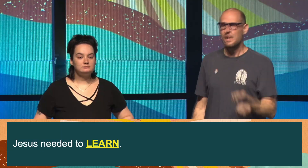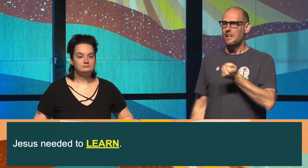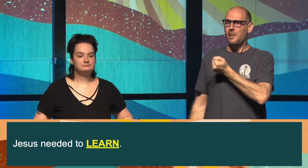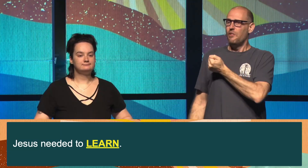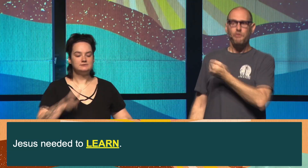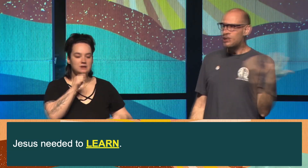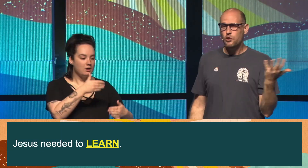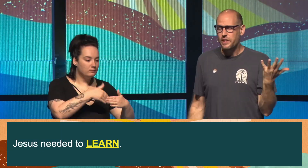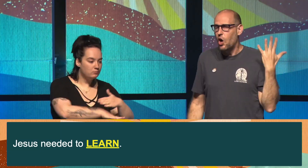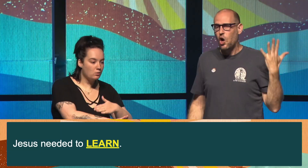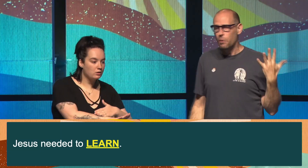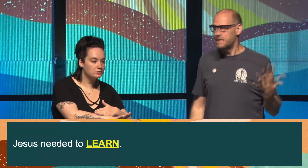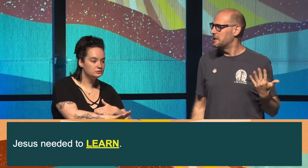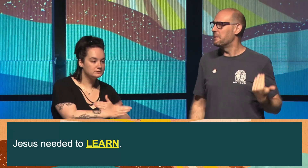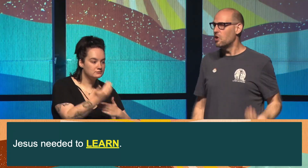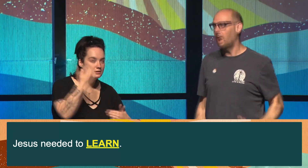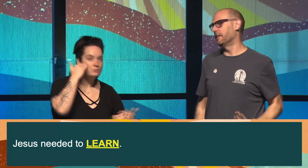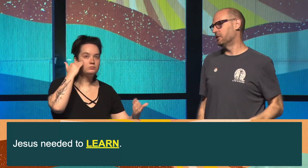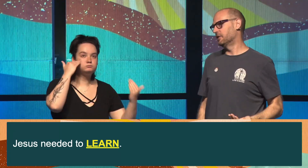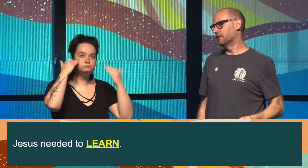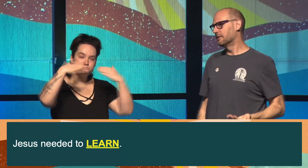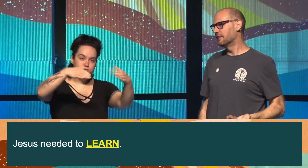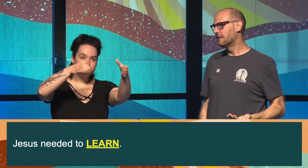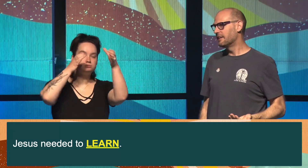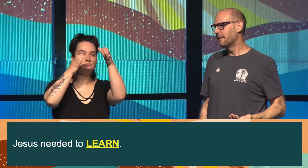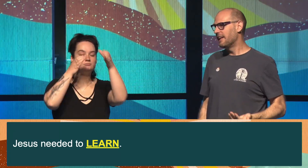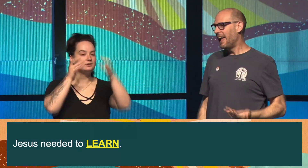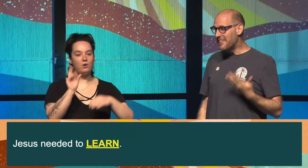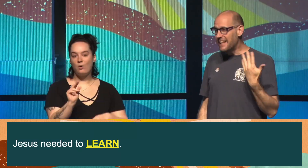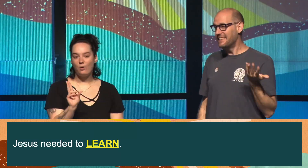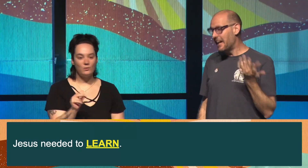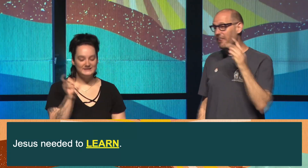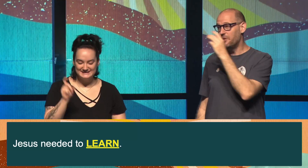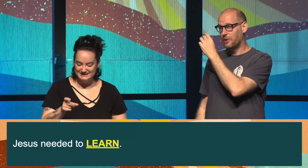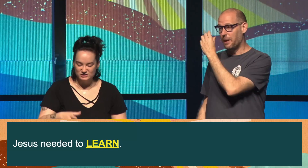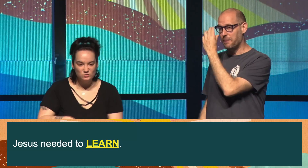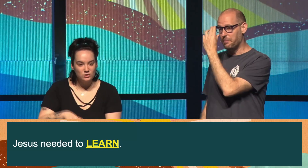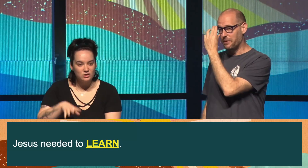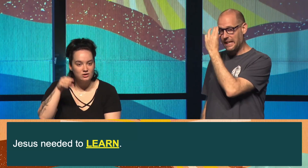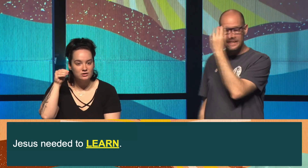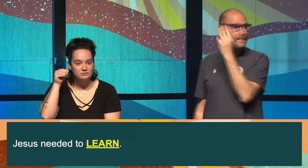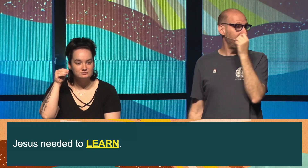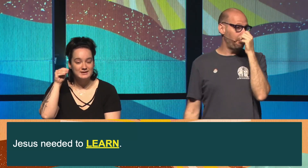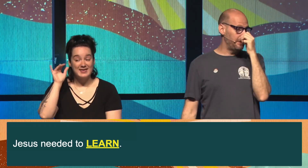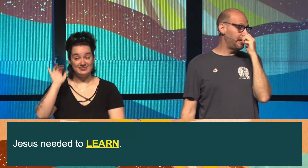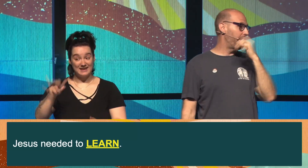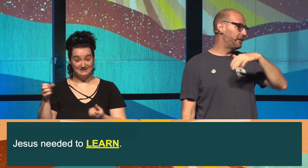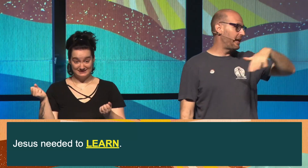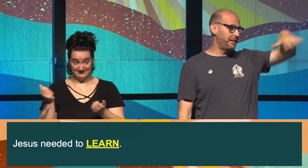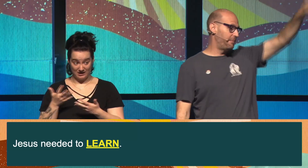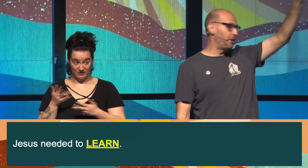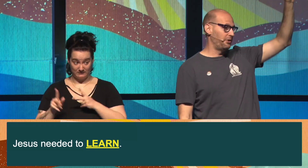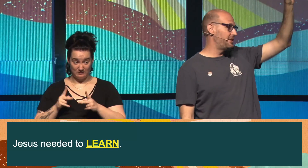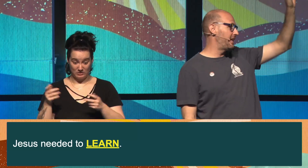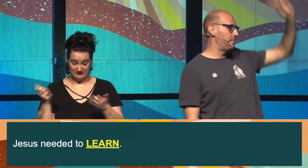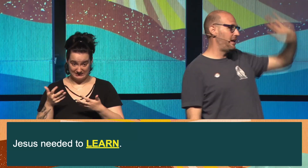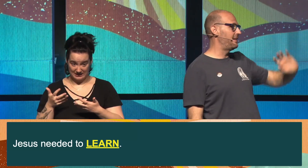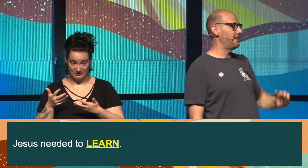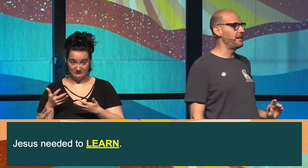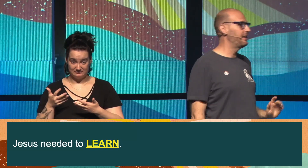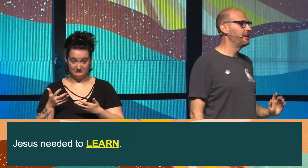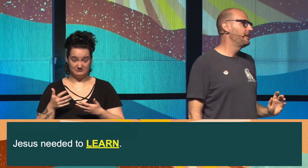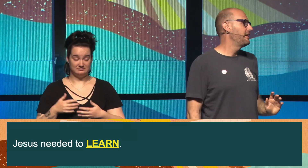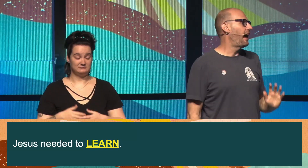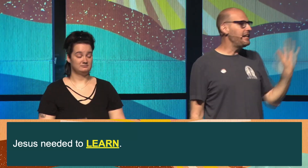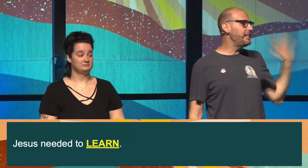womb filled with all wisdom and knowledge. And that's scary to a lot of people. Like I said that one time in like a post that I